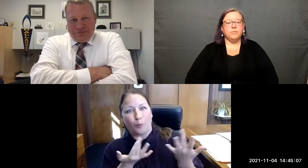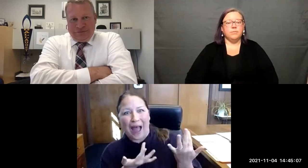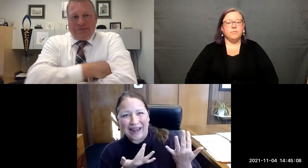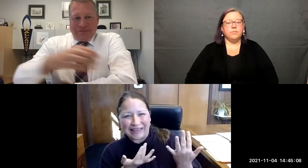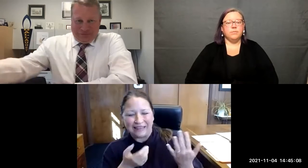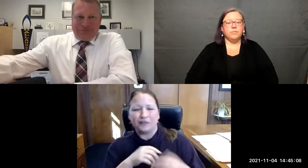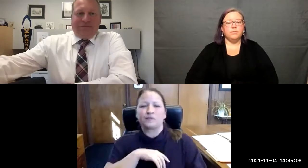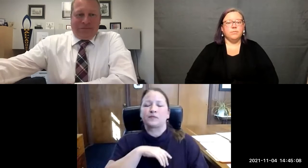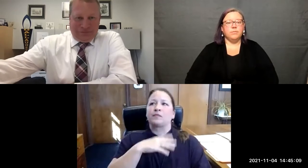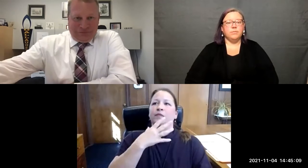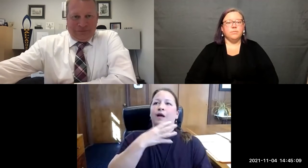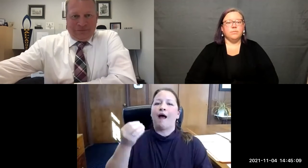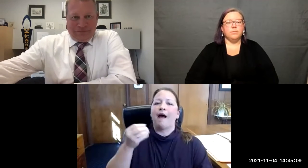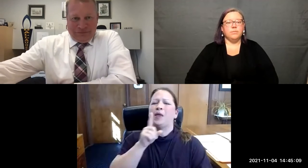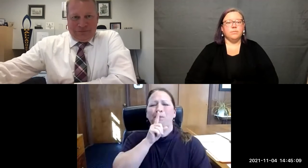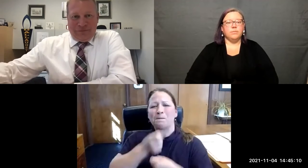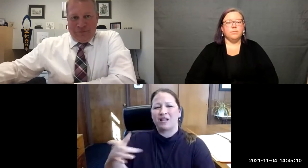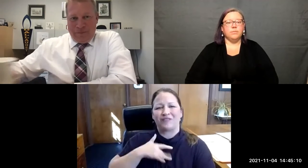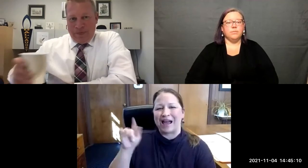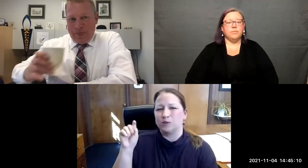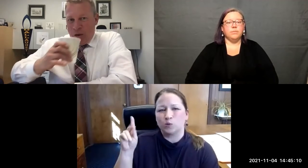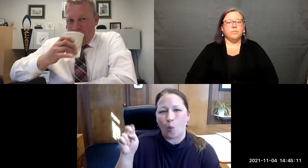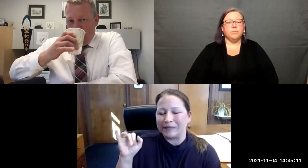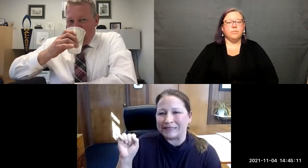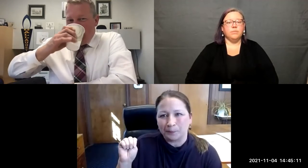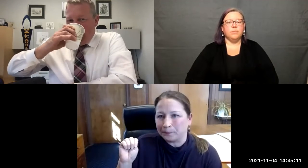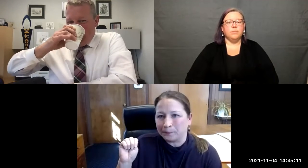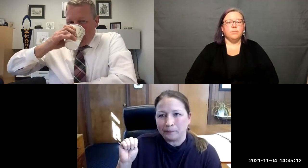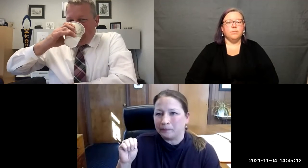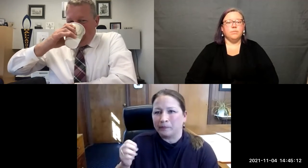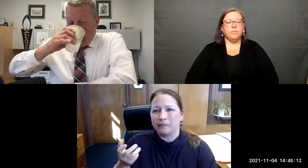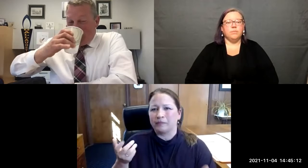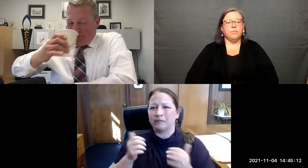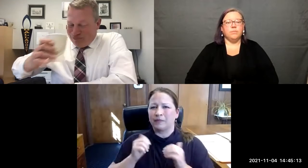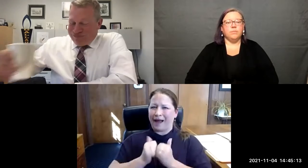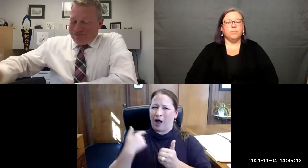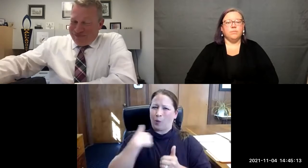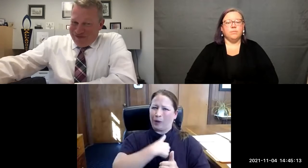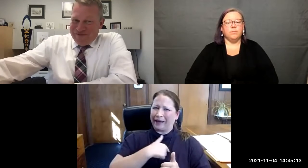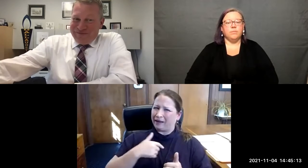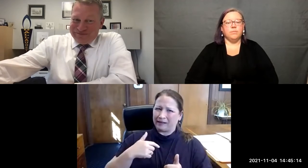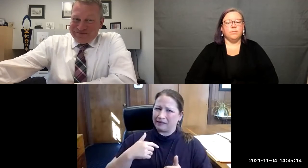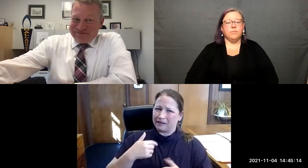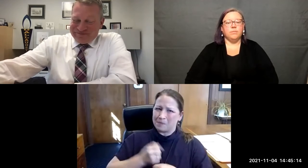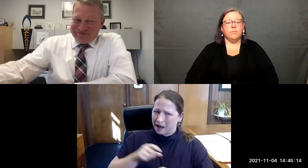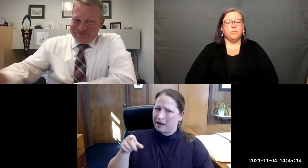organization, what we're doing while we're waiting for some of those changes, and wanting people of color to not feel tokenized. How are